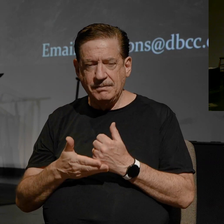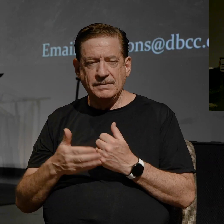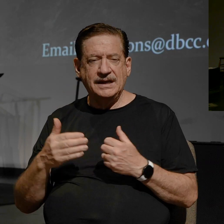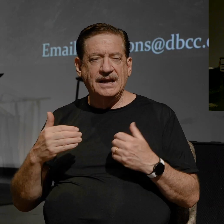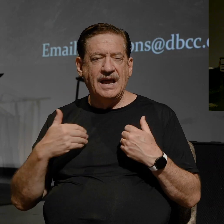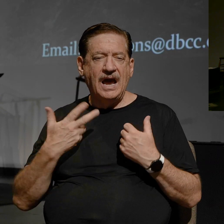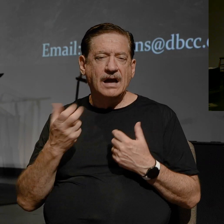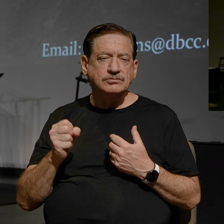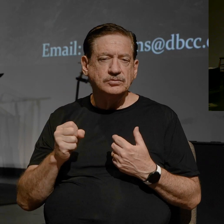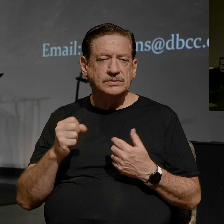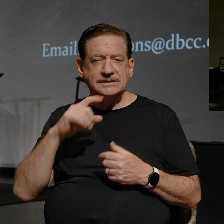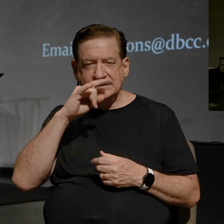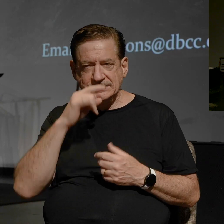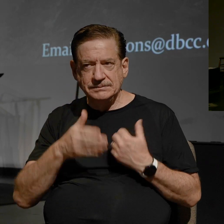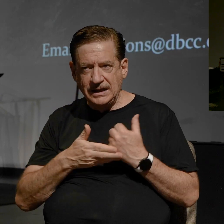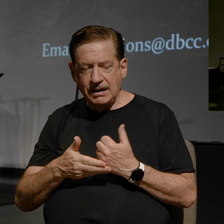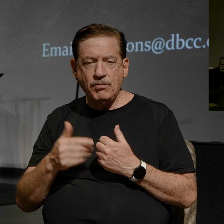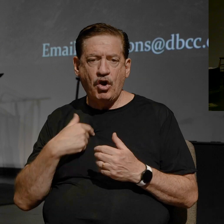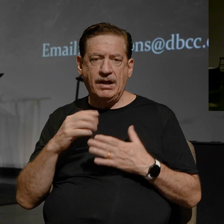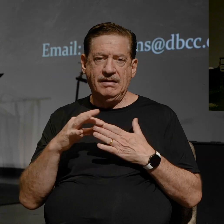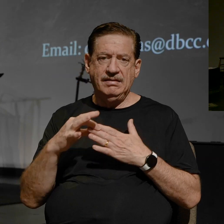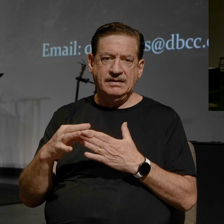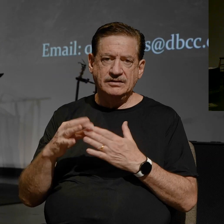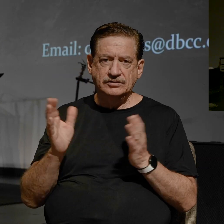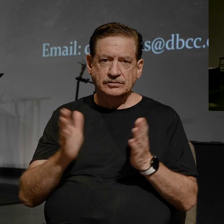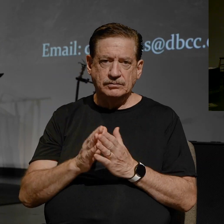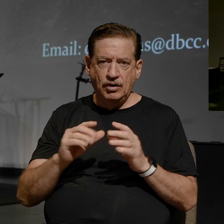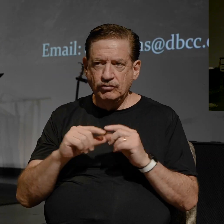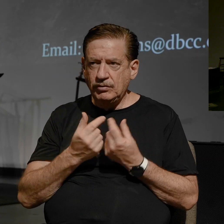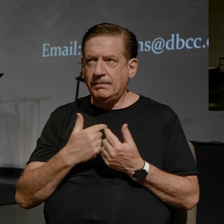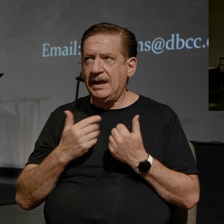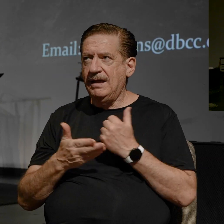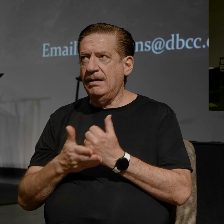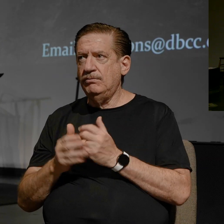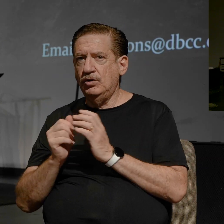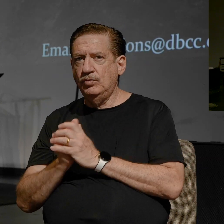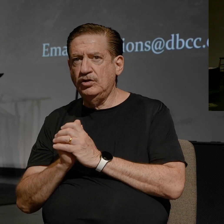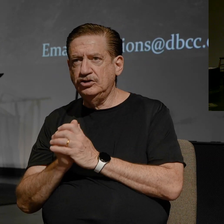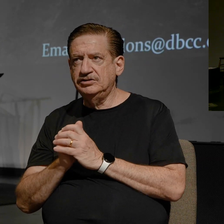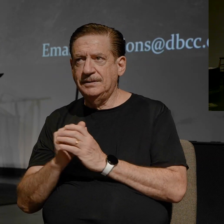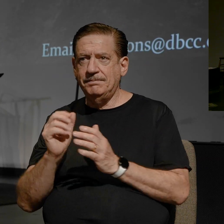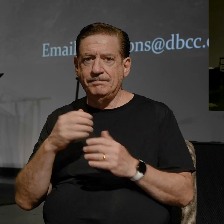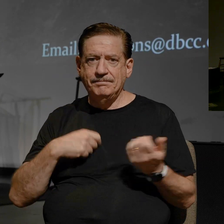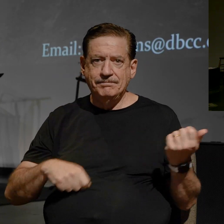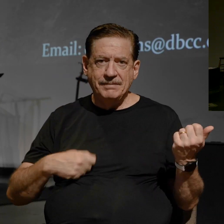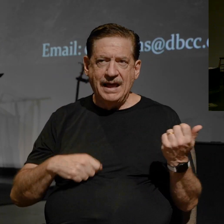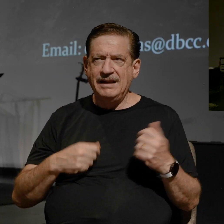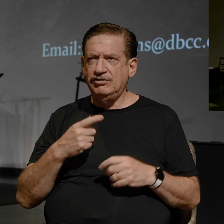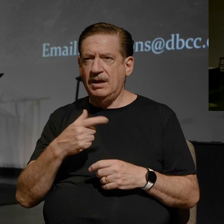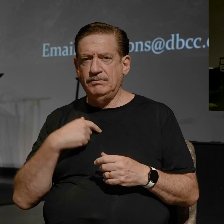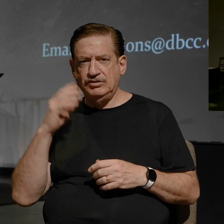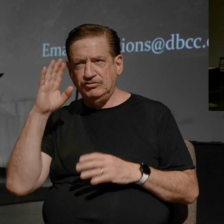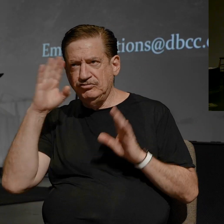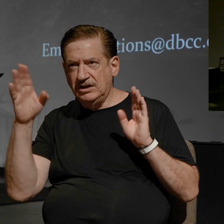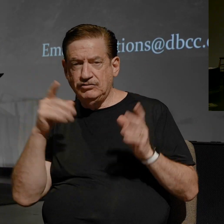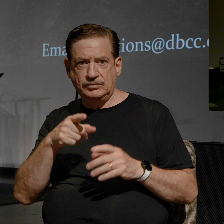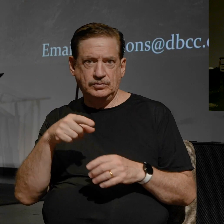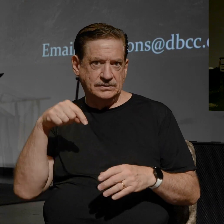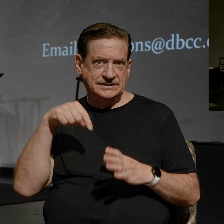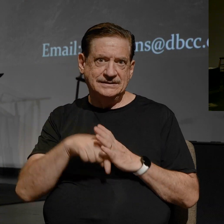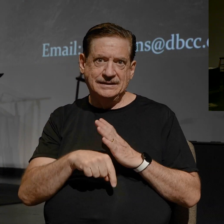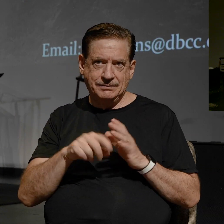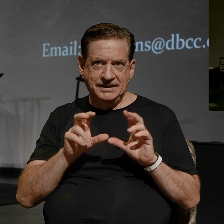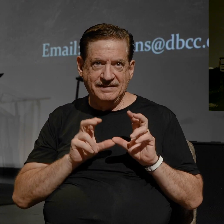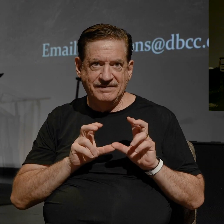here. Or I've been leading small groups. I help out in the worship band. I'm a greeter. Like, you are deeply, deeply invested in other